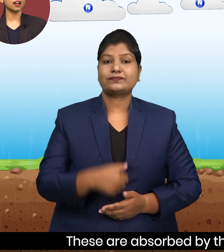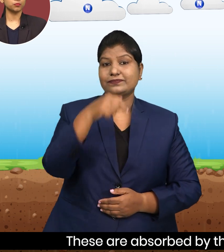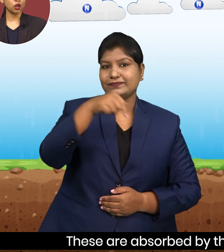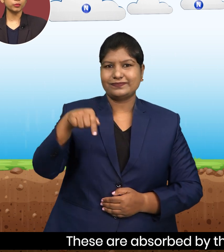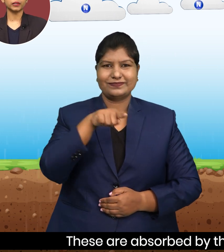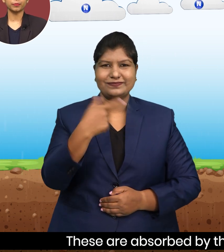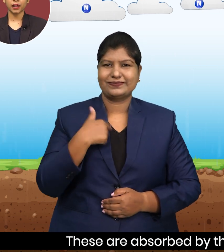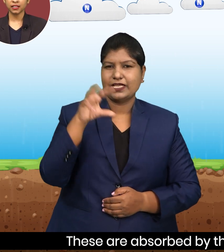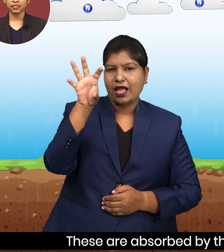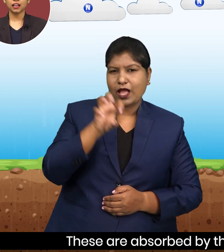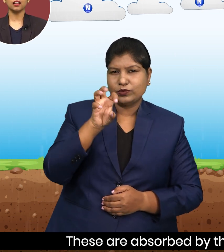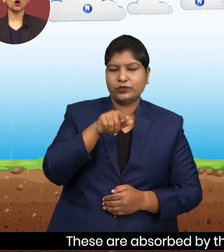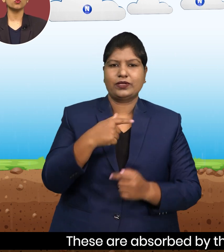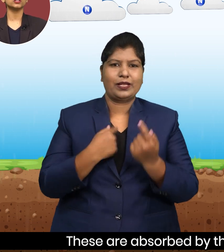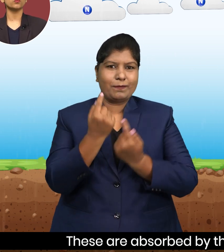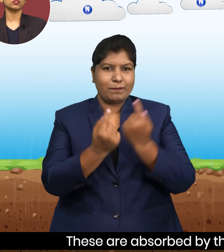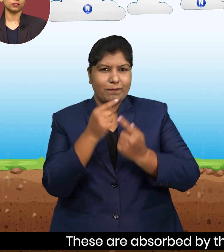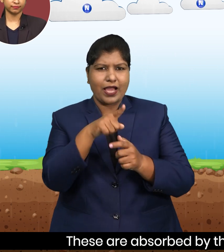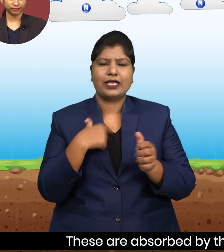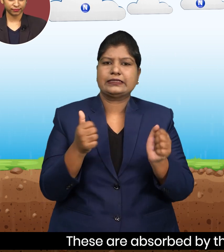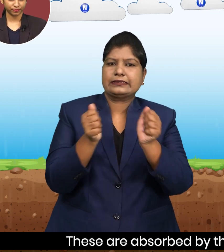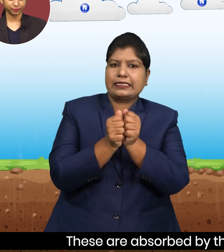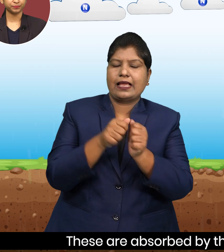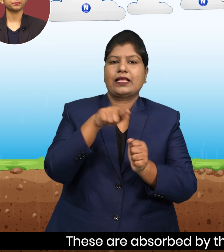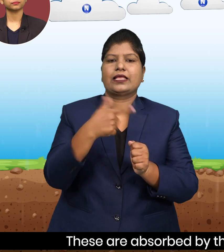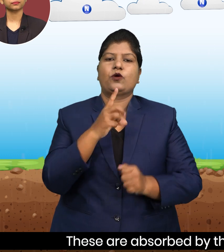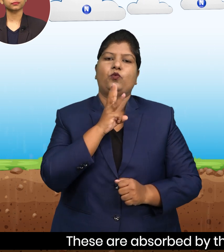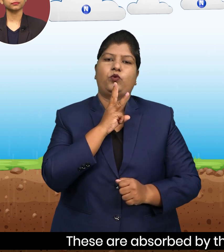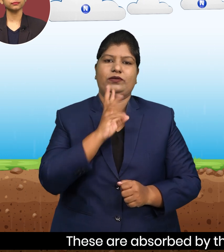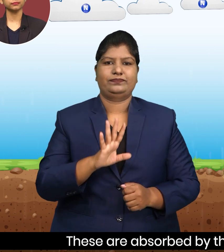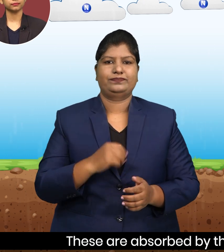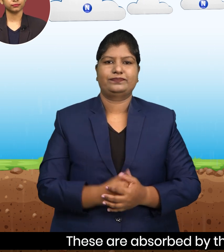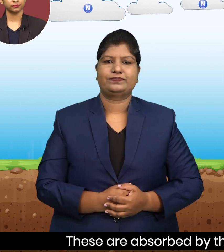These are absorbed by the plants along with water.